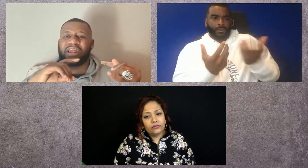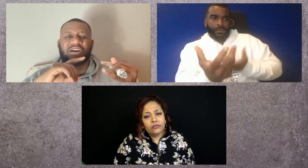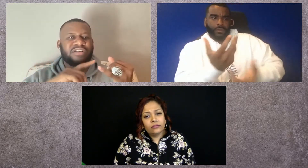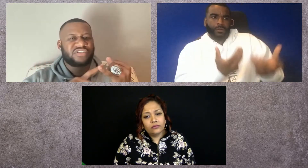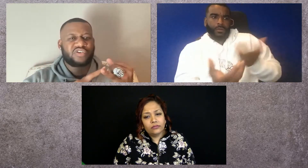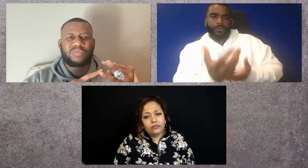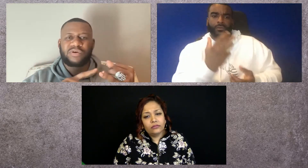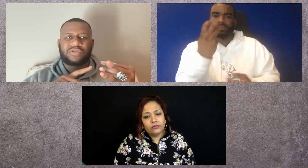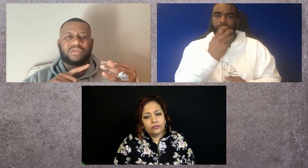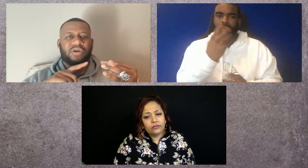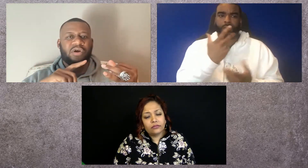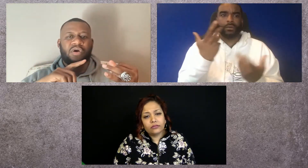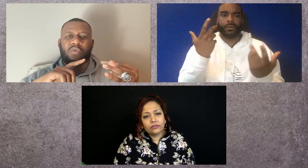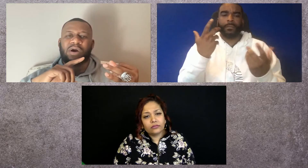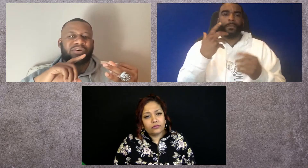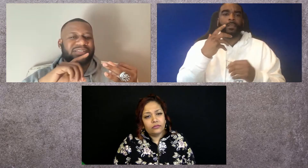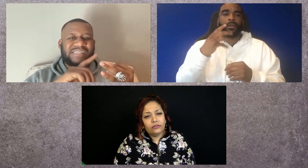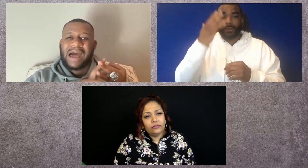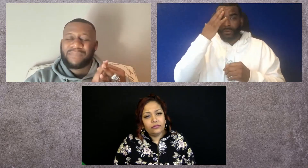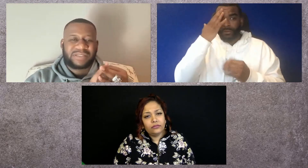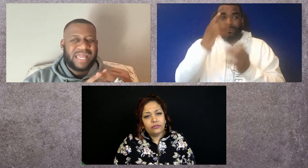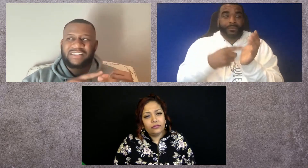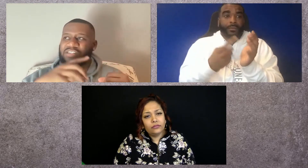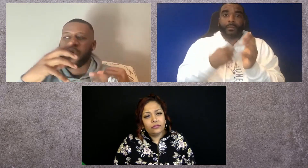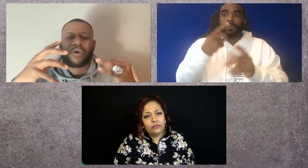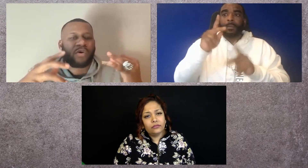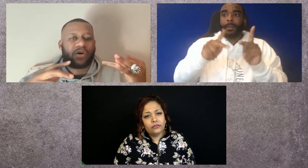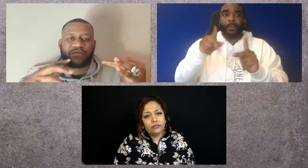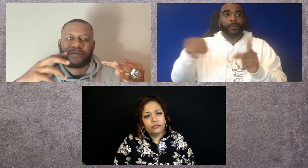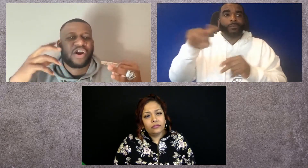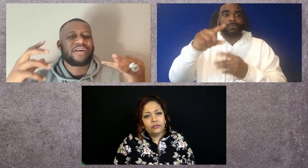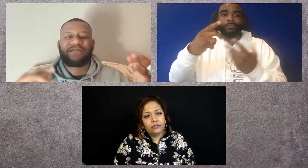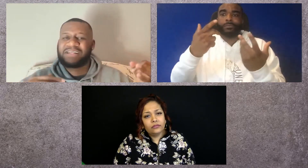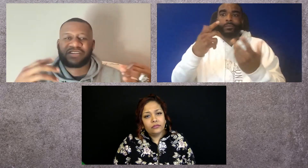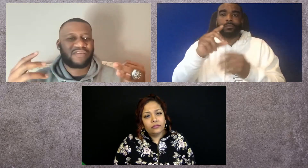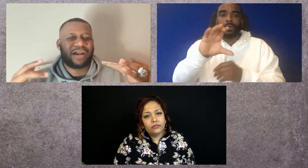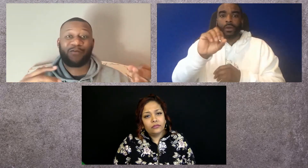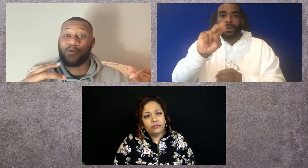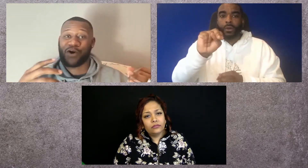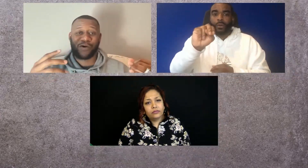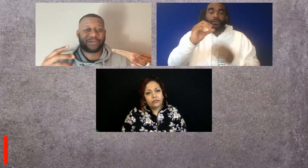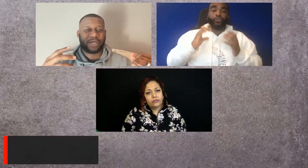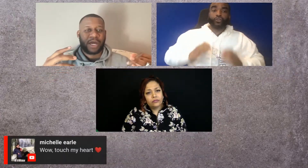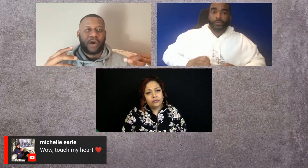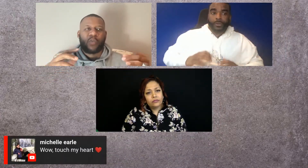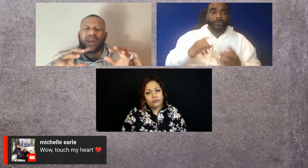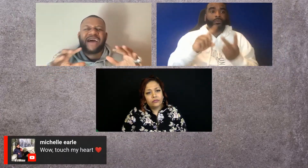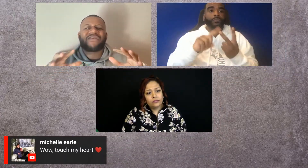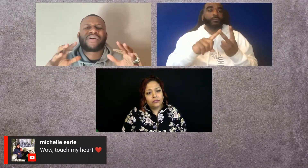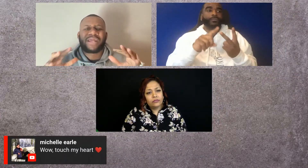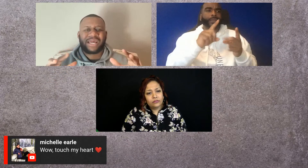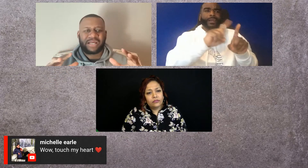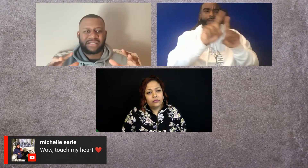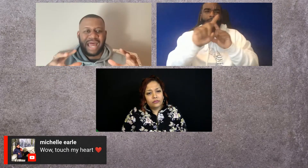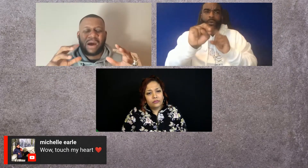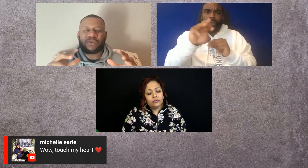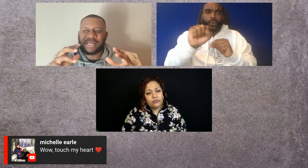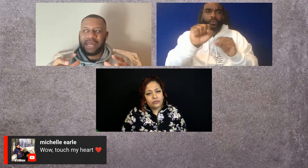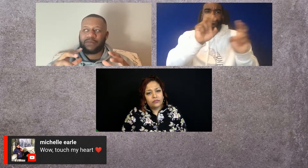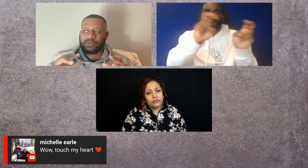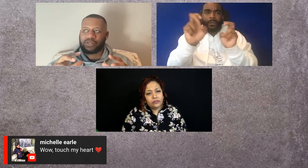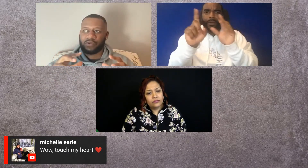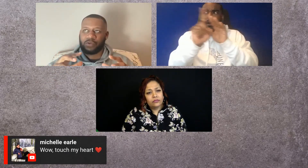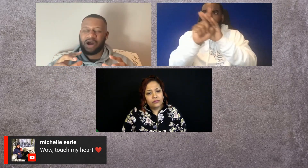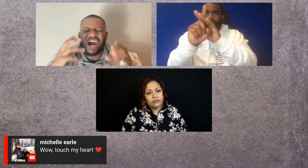things, whether they're consumers, whether it's topics that's going on from current events around the world. Whatever it is, I